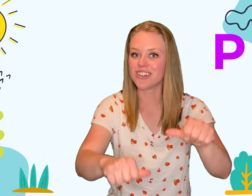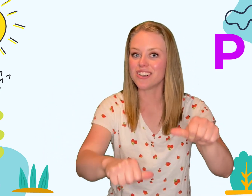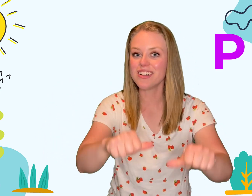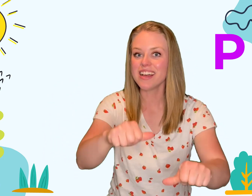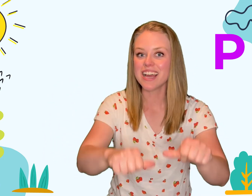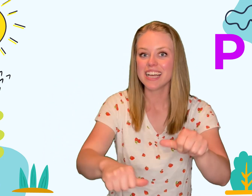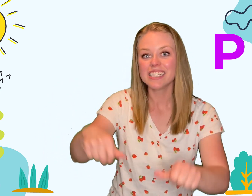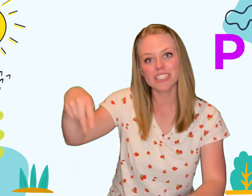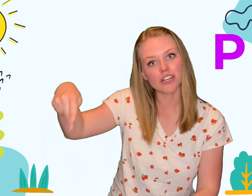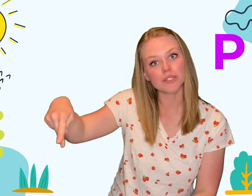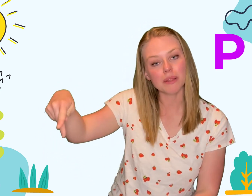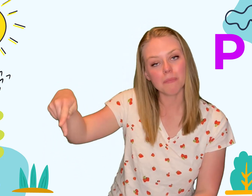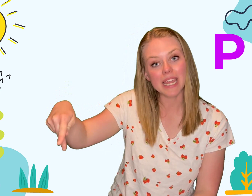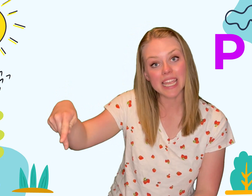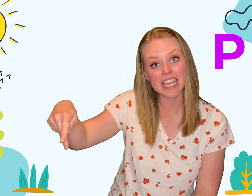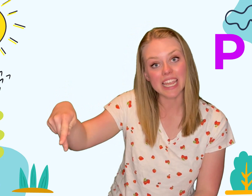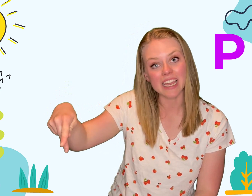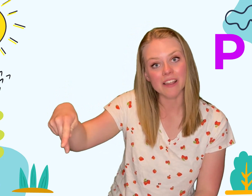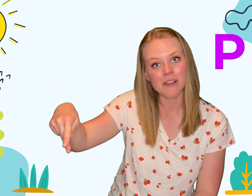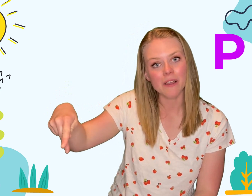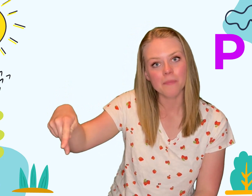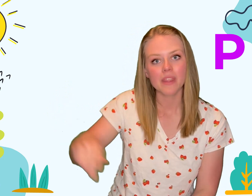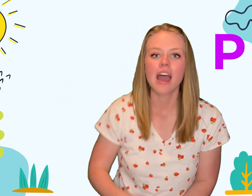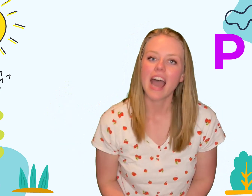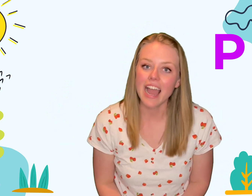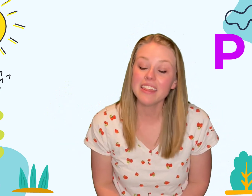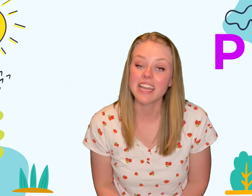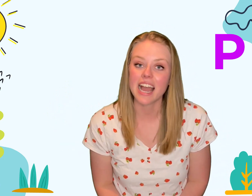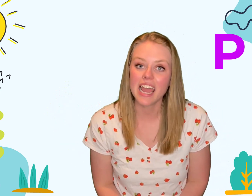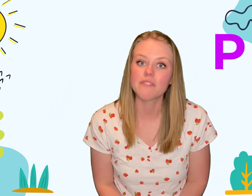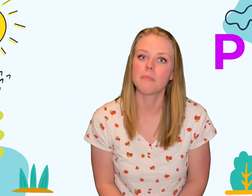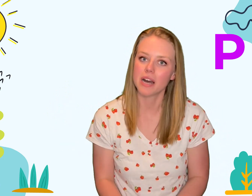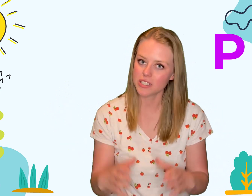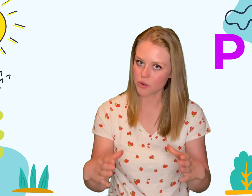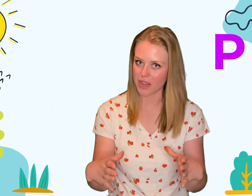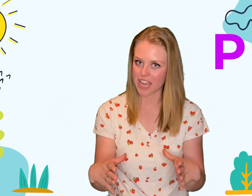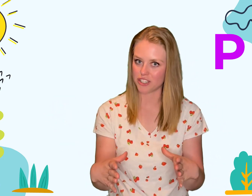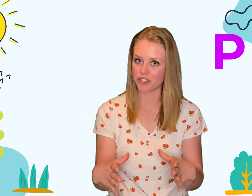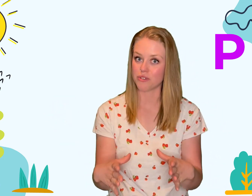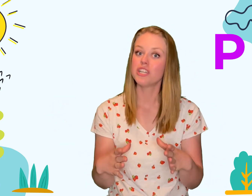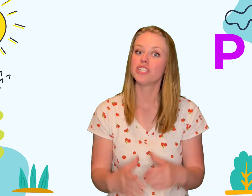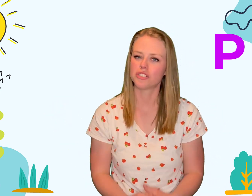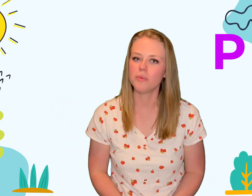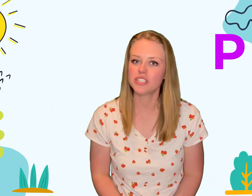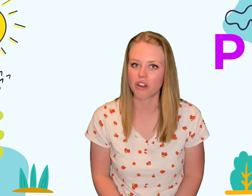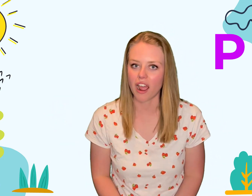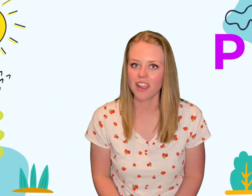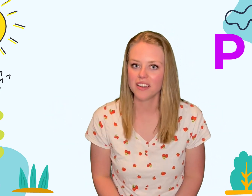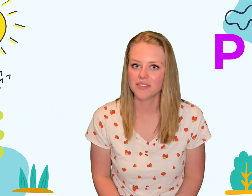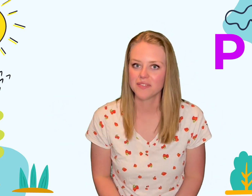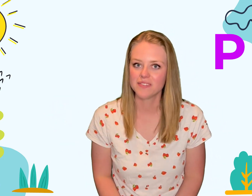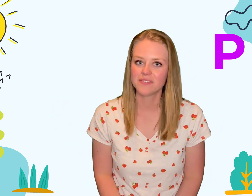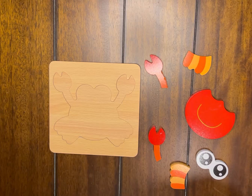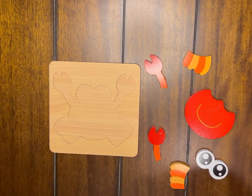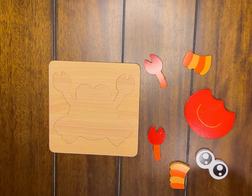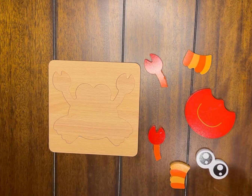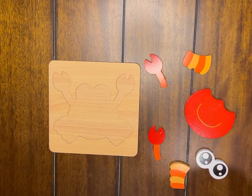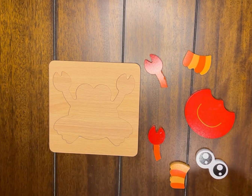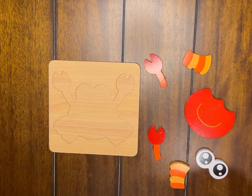Puzzle starts with P. I think I have a puzzle we can do. Should we try? I have a puzzle